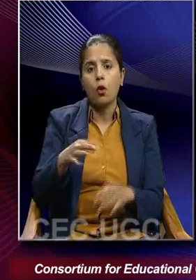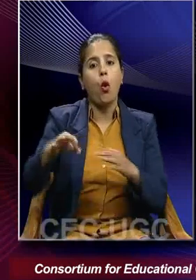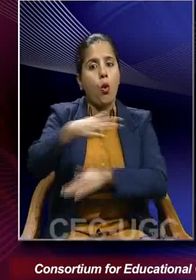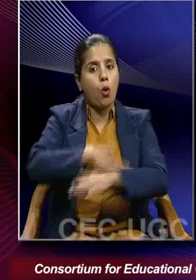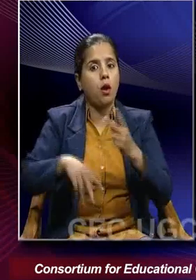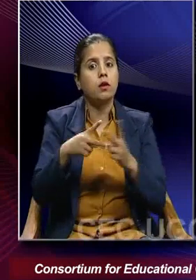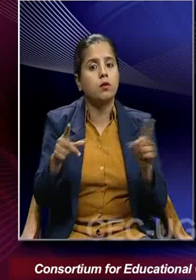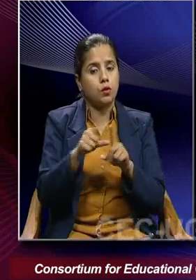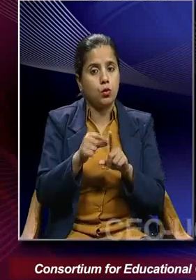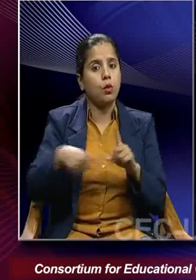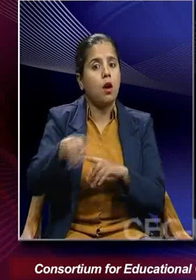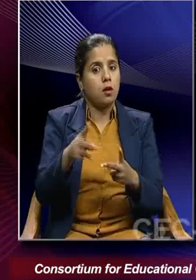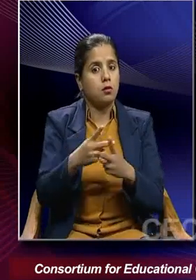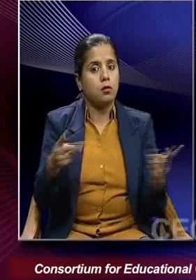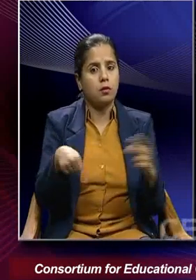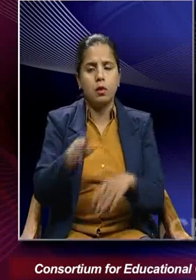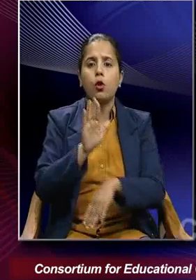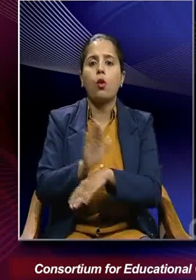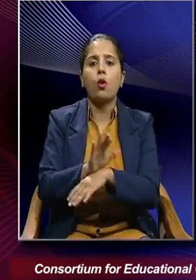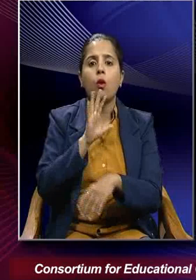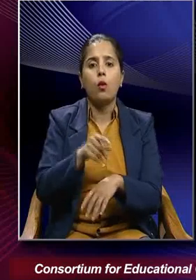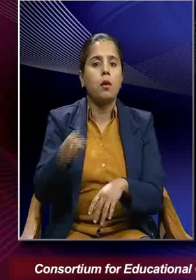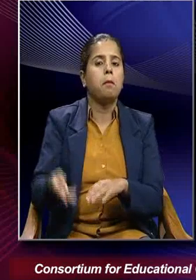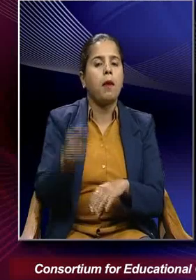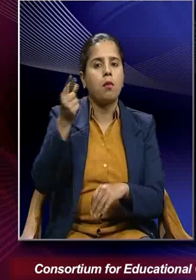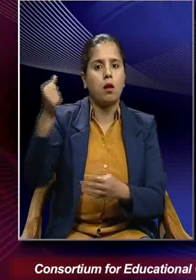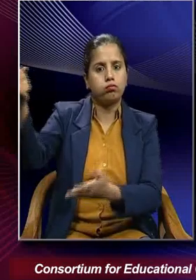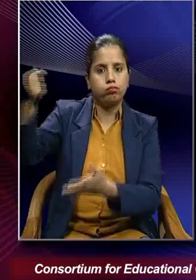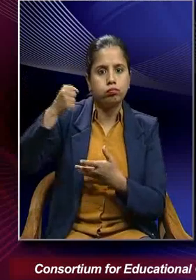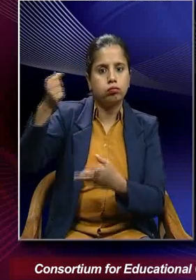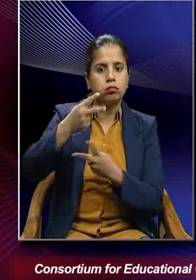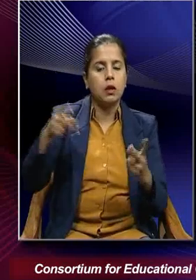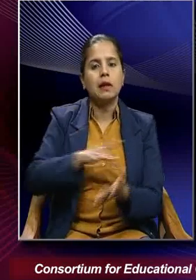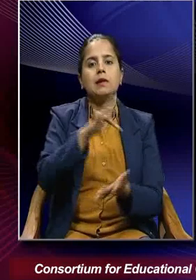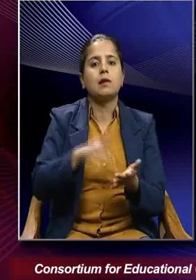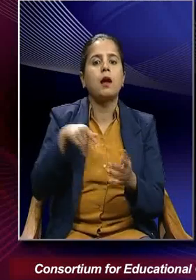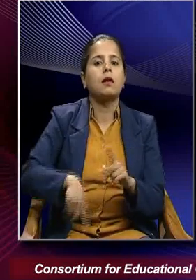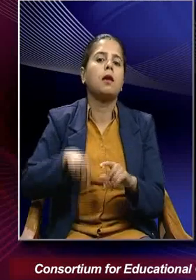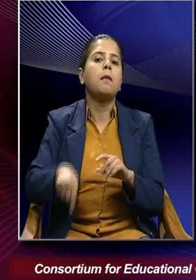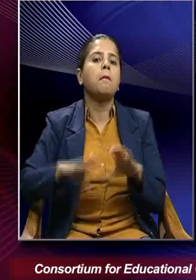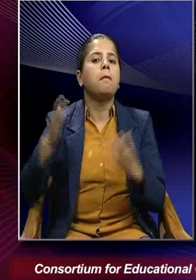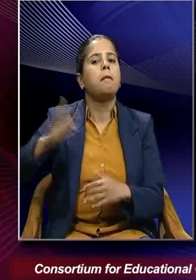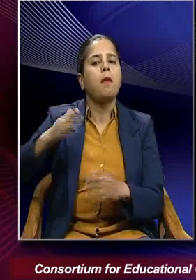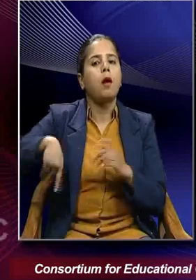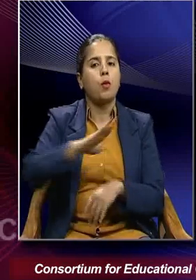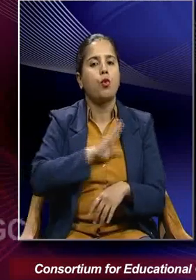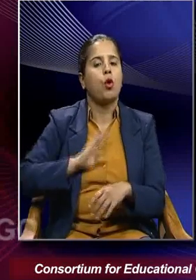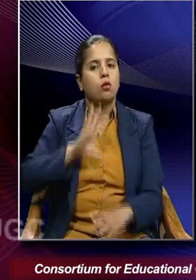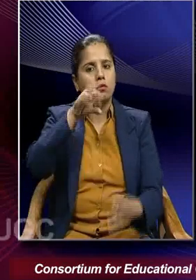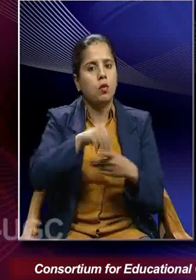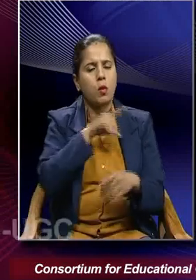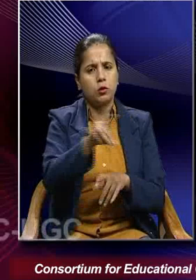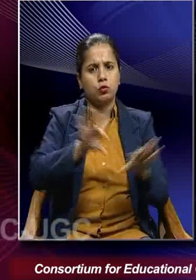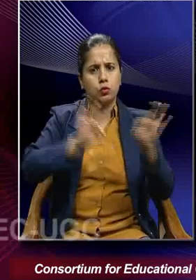as well, and he became Congress main fundraiser and chairman of its central parliamentary board, playing the leading role in selecting